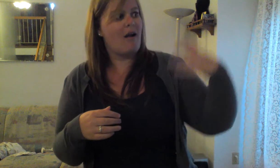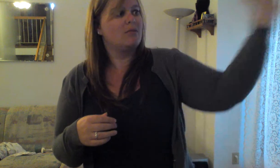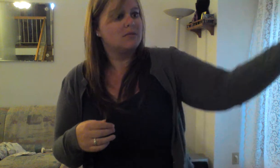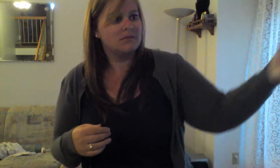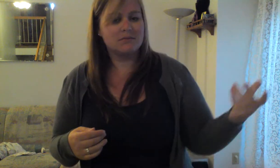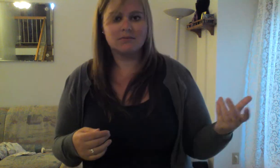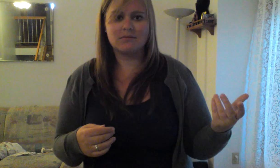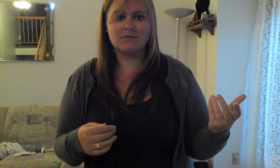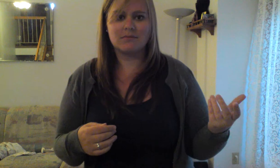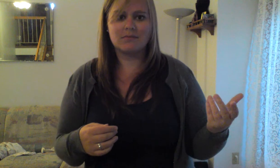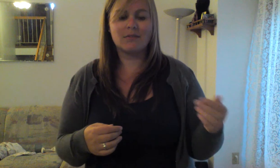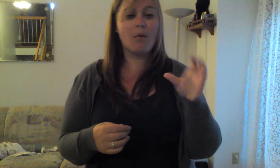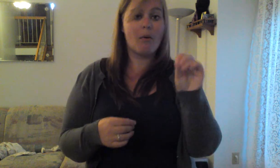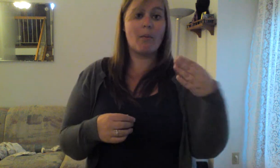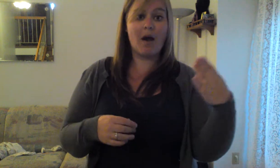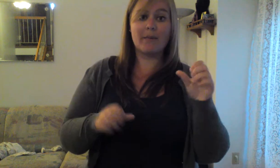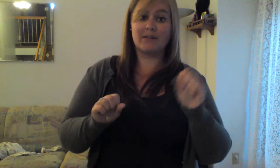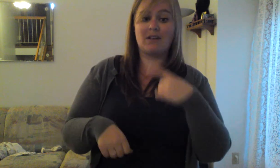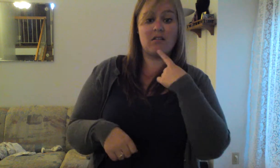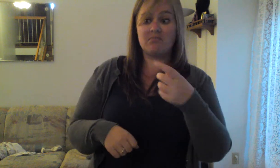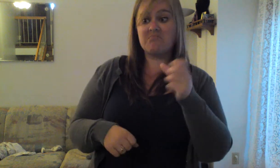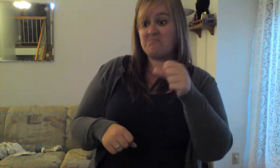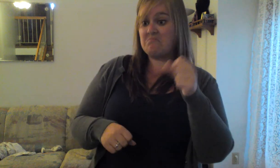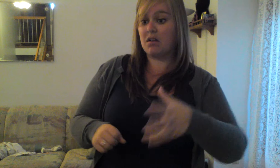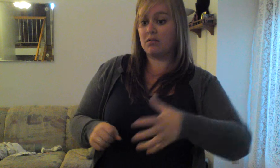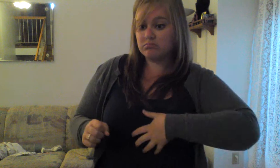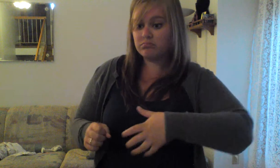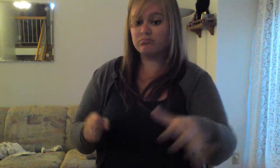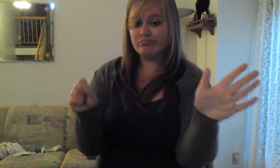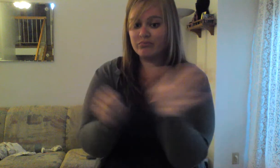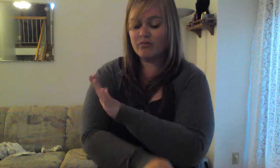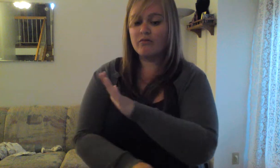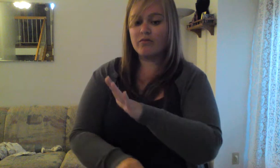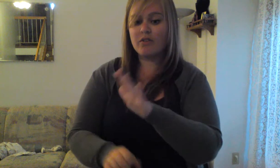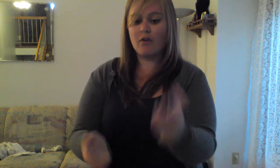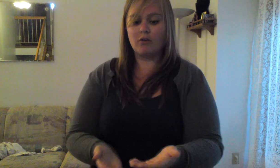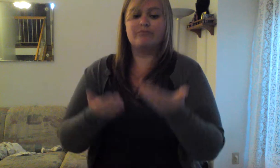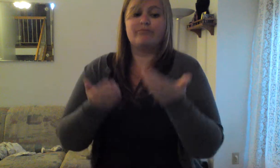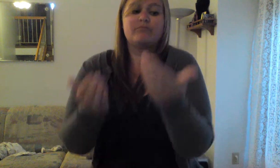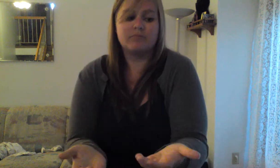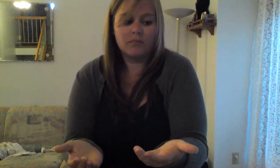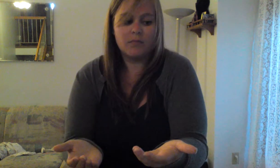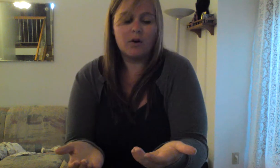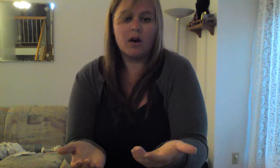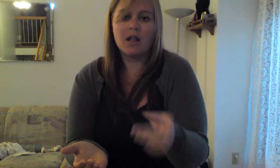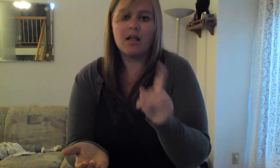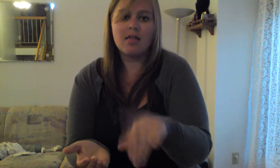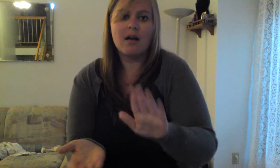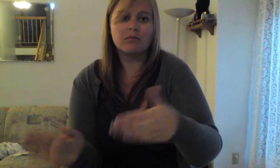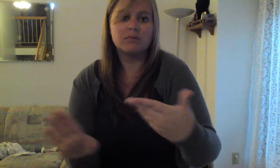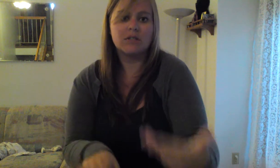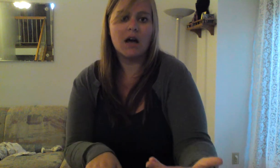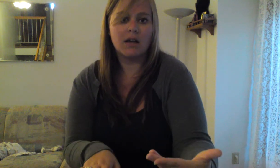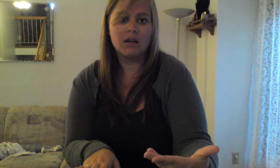proven to you guys that you can carry a child full-term, put it on the table, and that child will still die regardless of how well it's